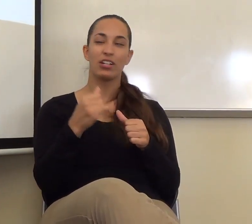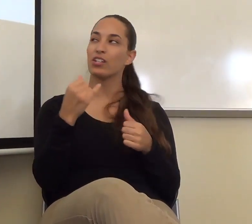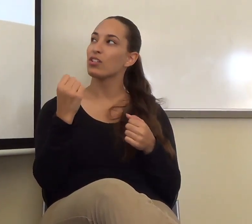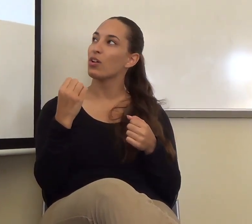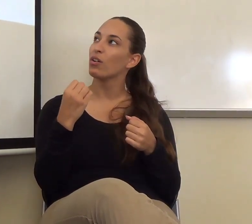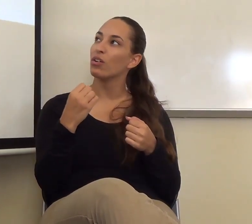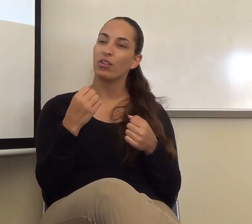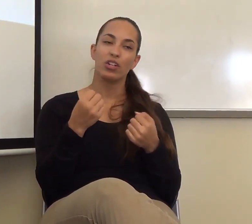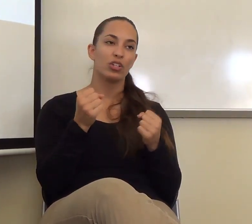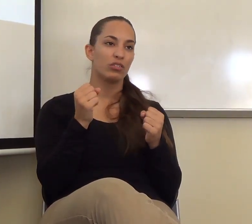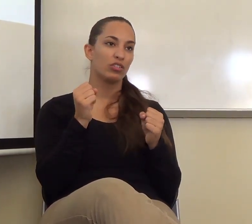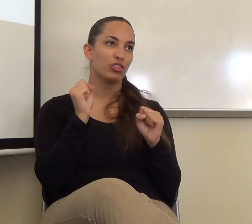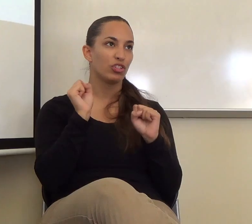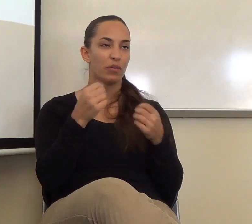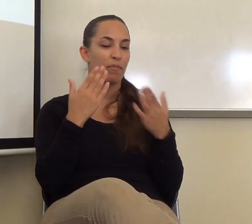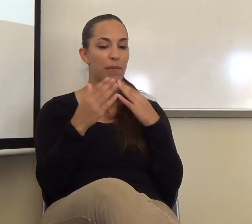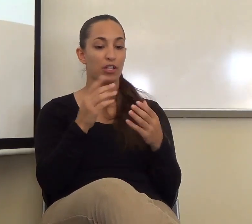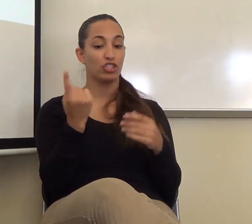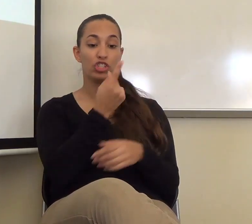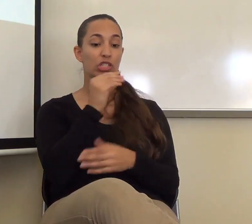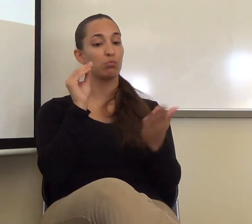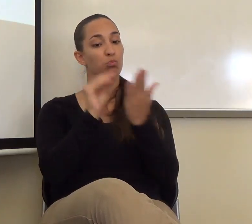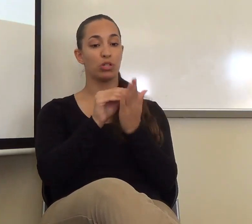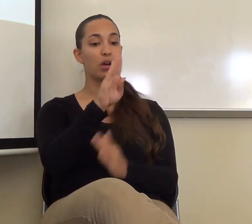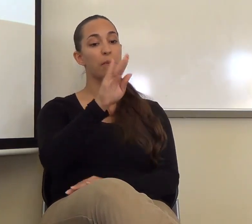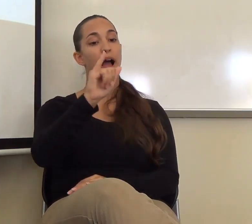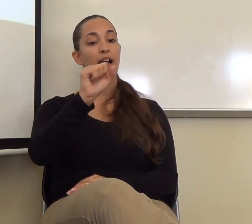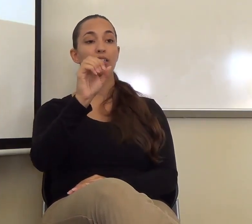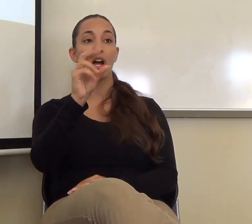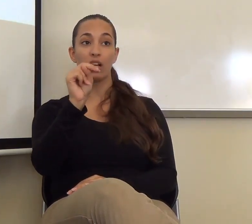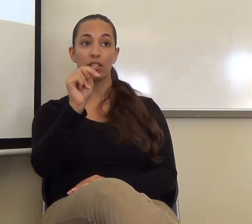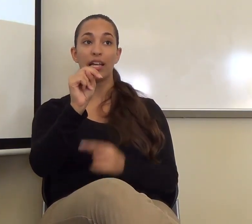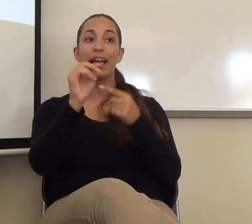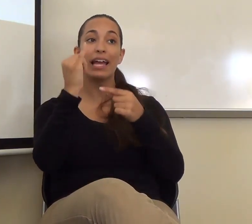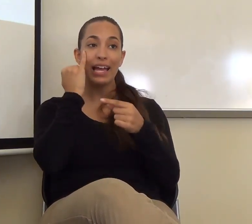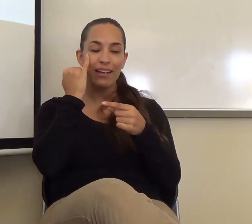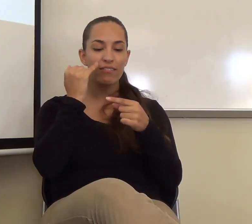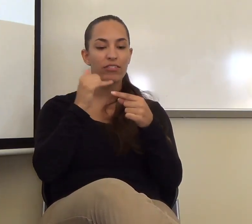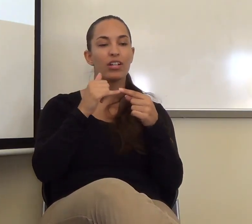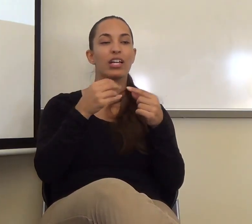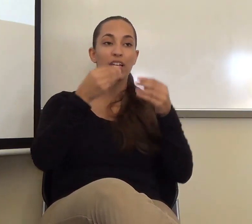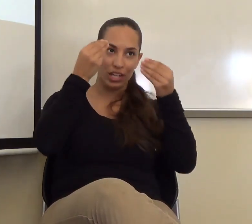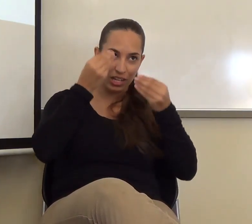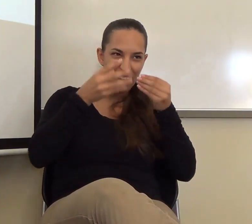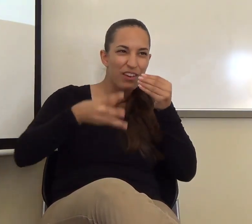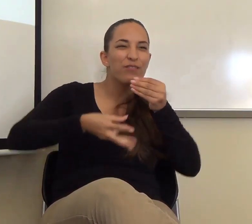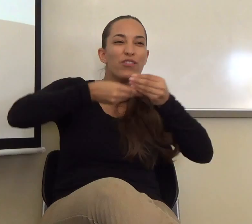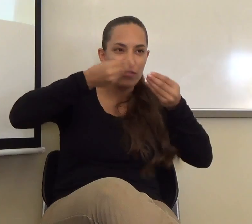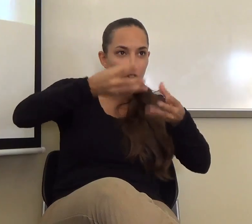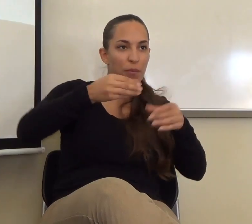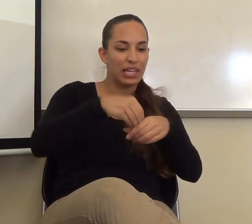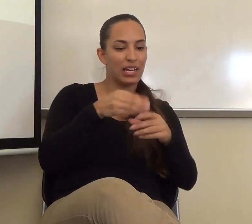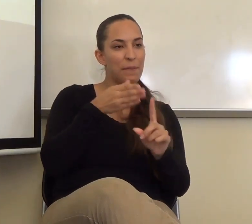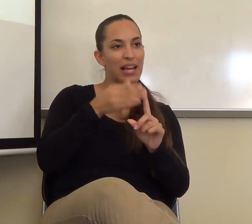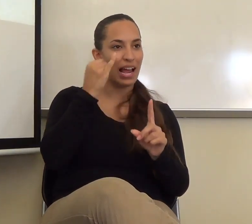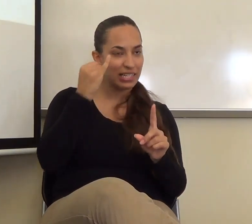put bison, as long as you had the survival in the main idea, okay? Okay, so I'm gonna go ahead